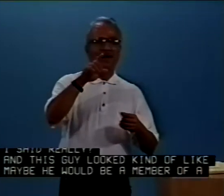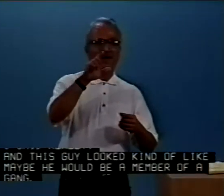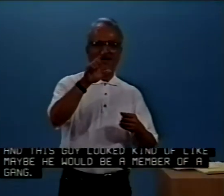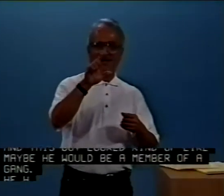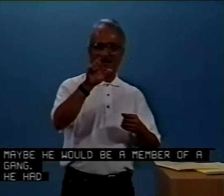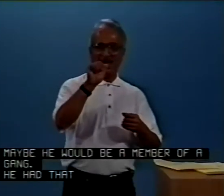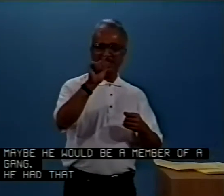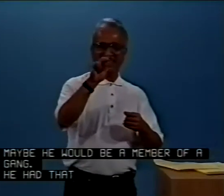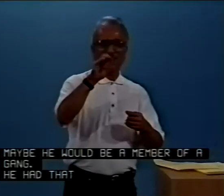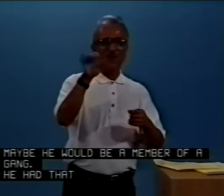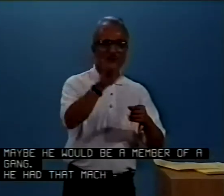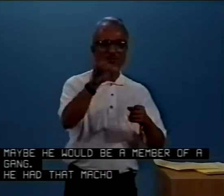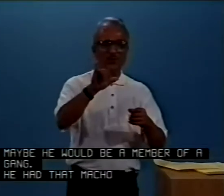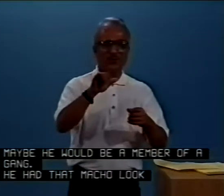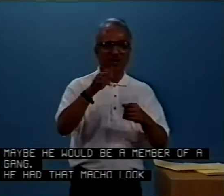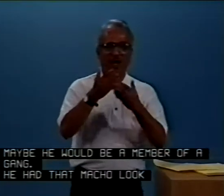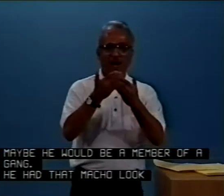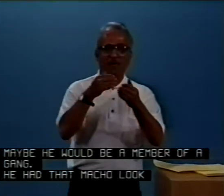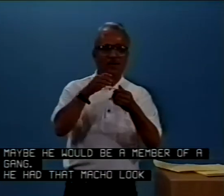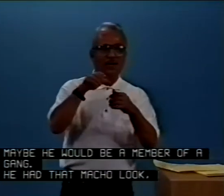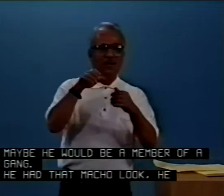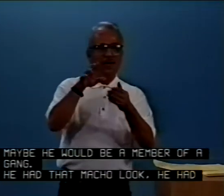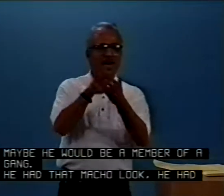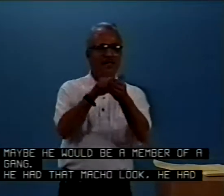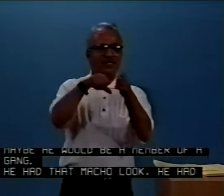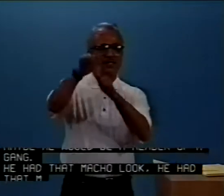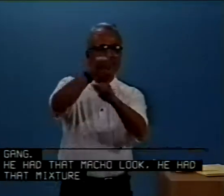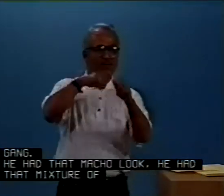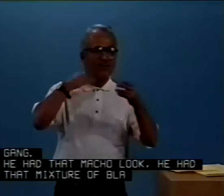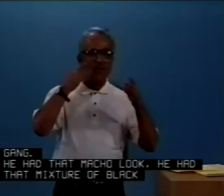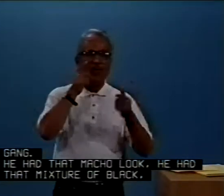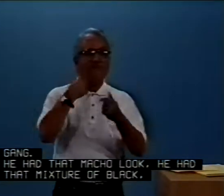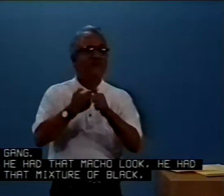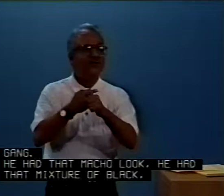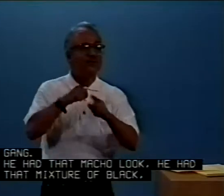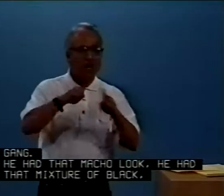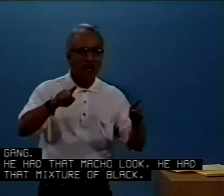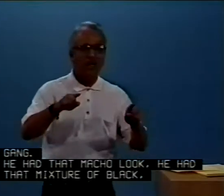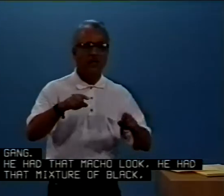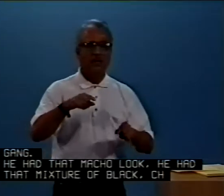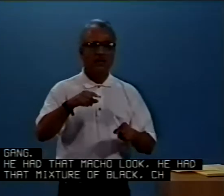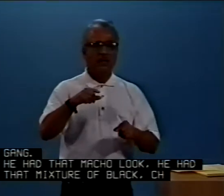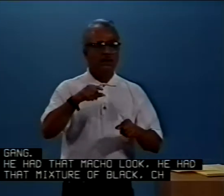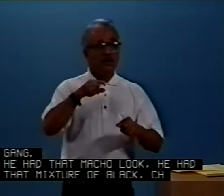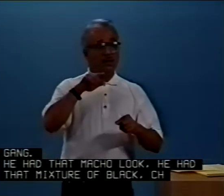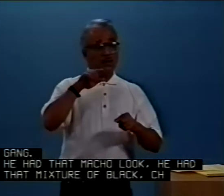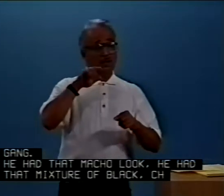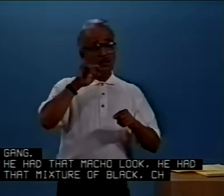of black, Chicano, Latino. I don't know which came first,